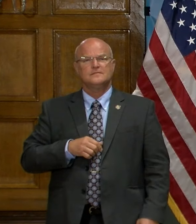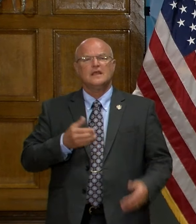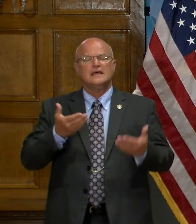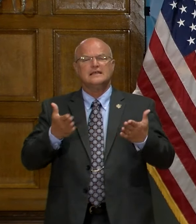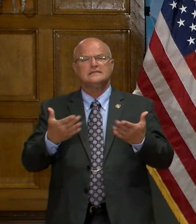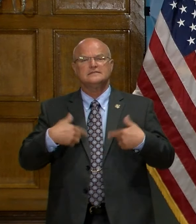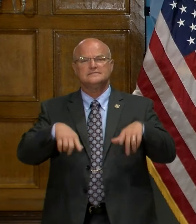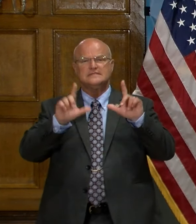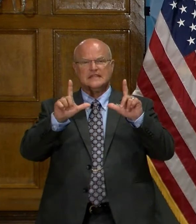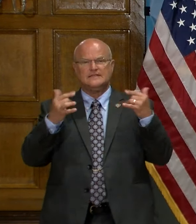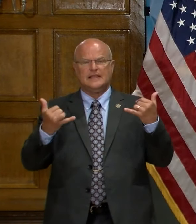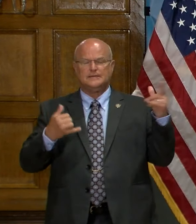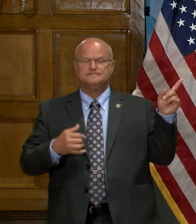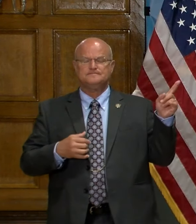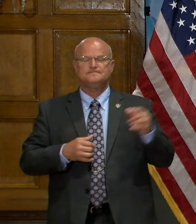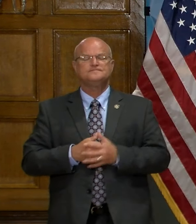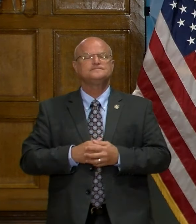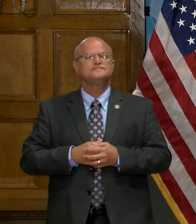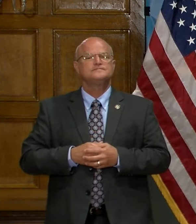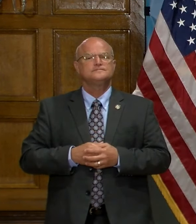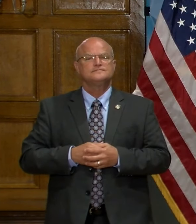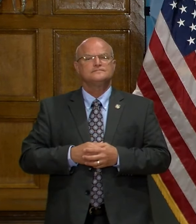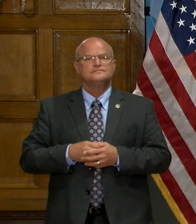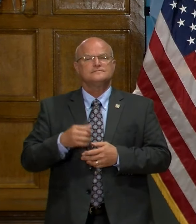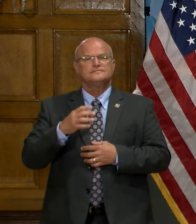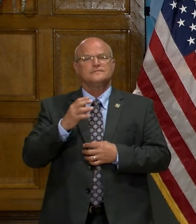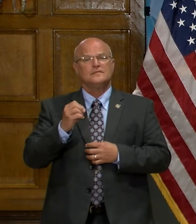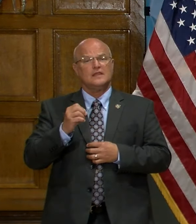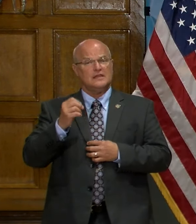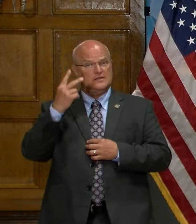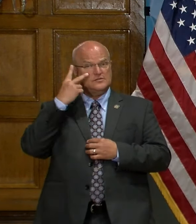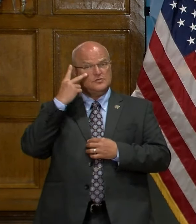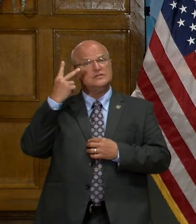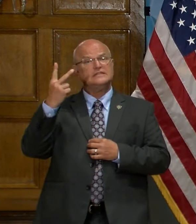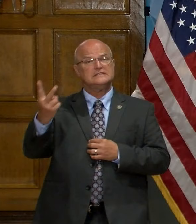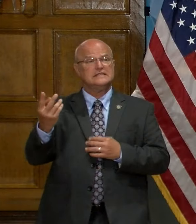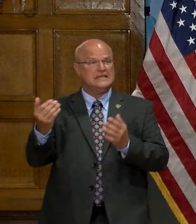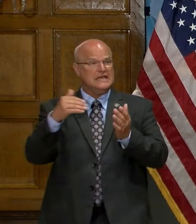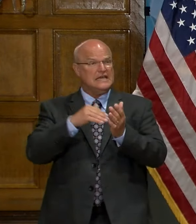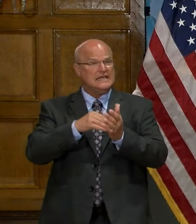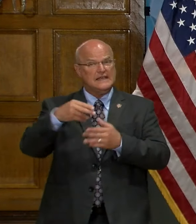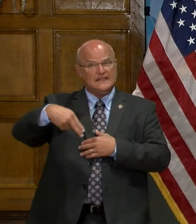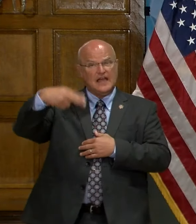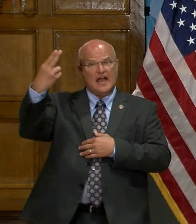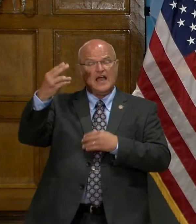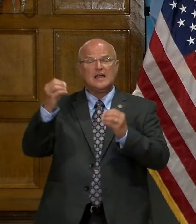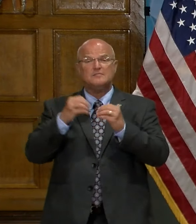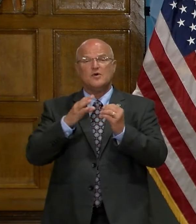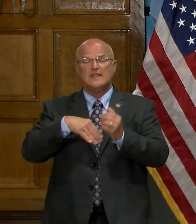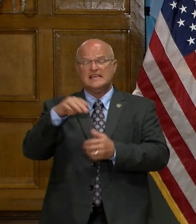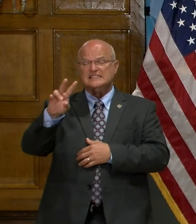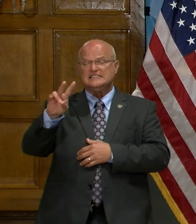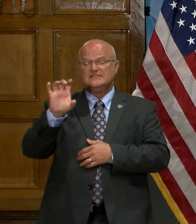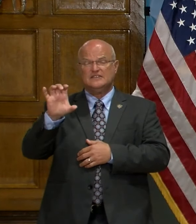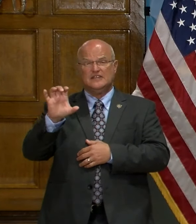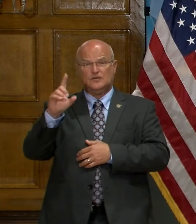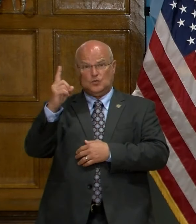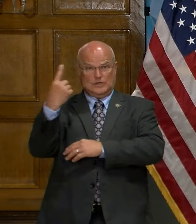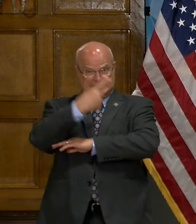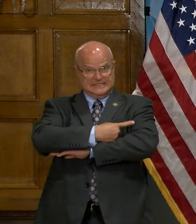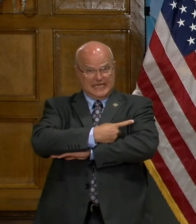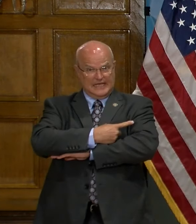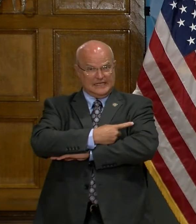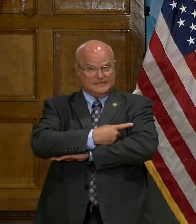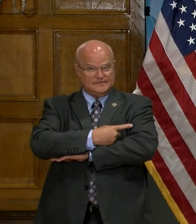Let's go to the graphs, the charts, and you can see again the height of over 700 that we had in one